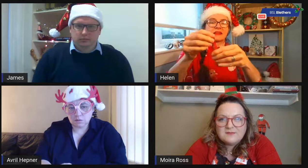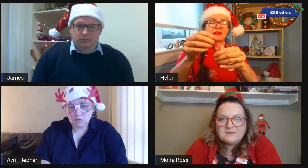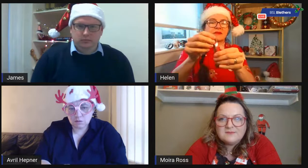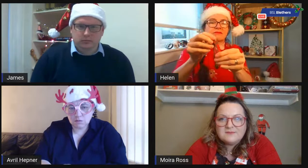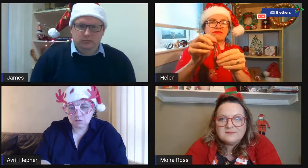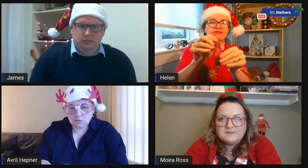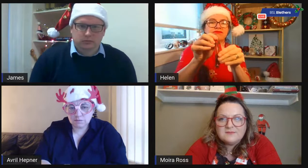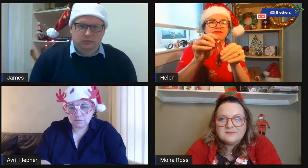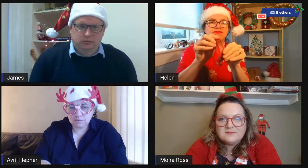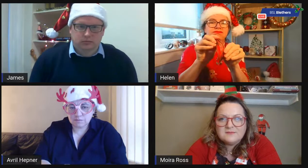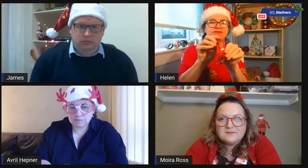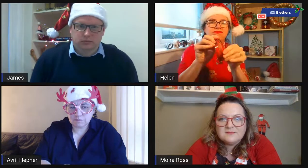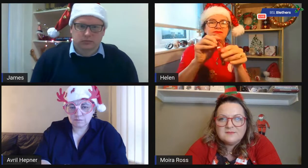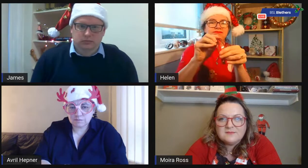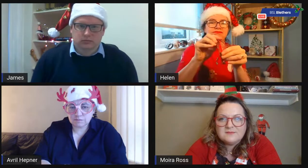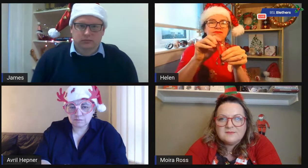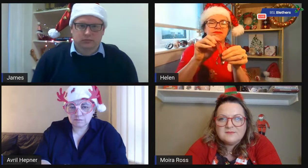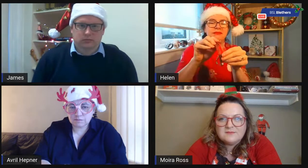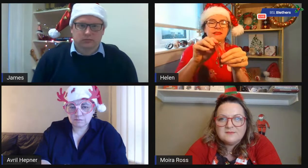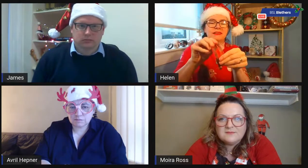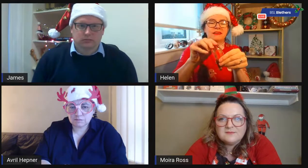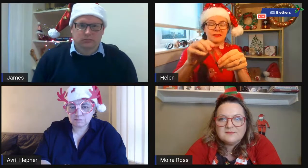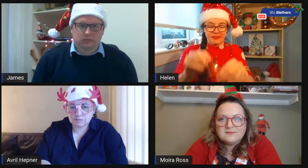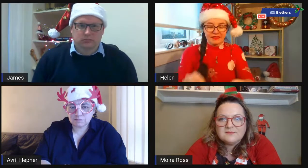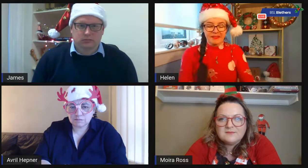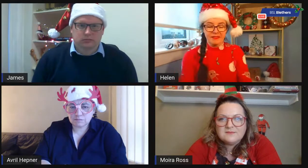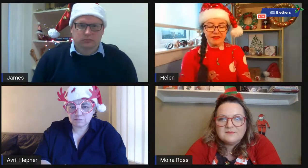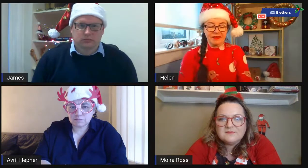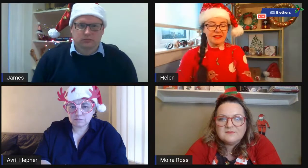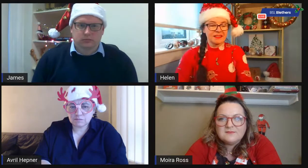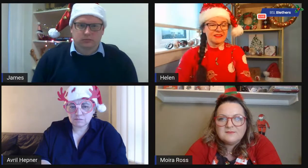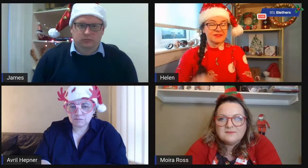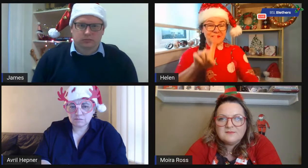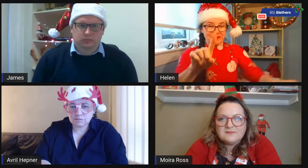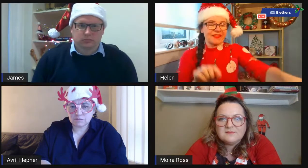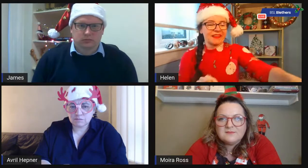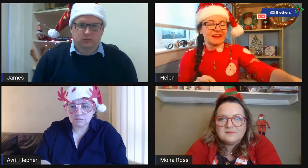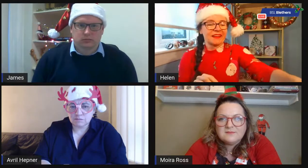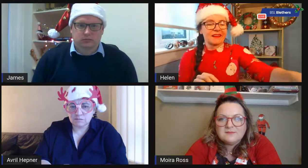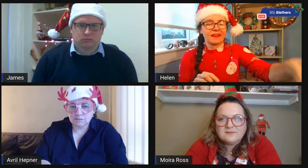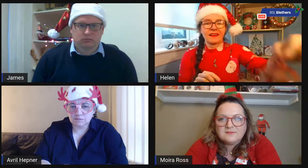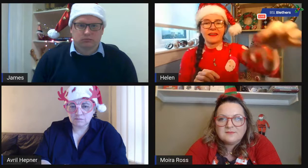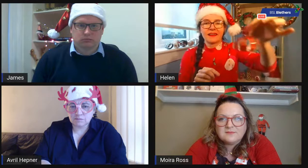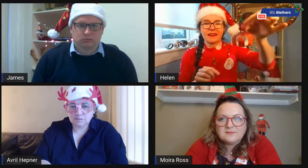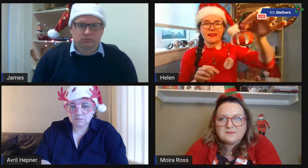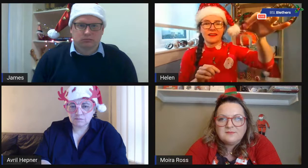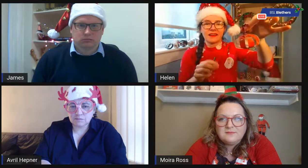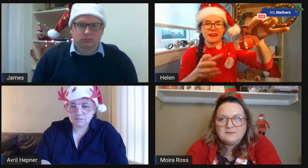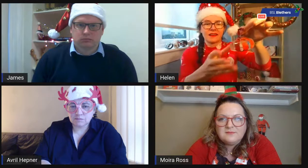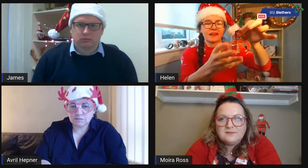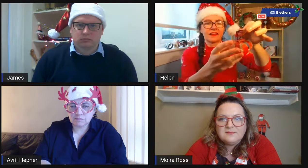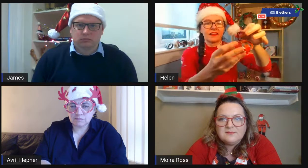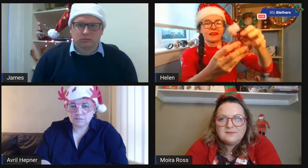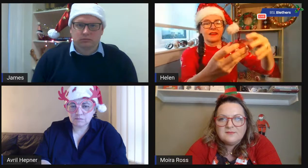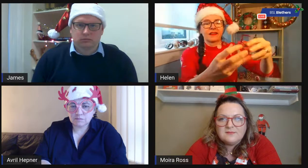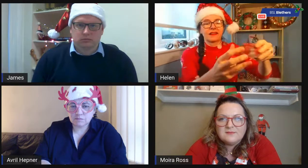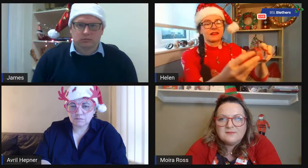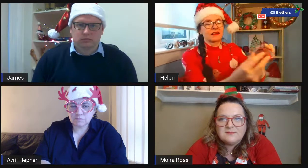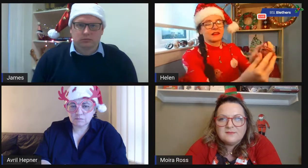middle, right? And then as you're doing that, and I'll show you, there's the one that I've made